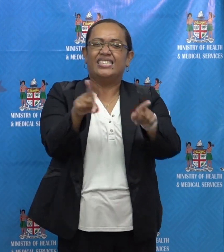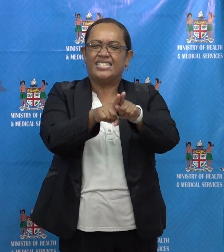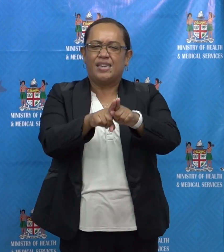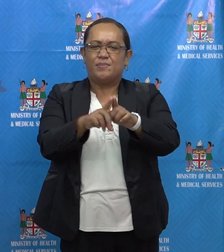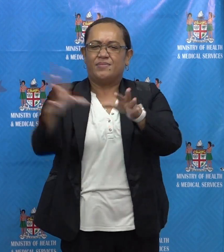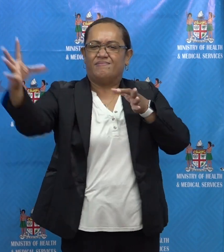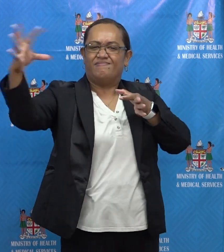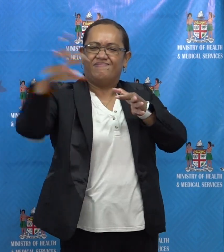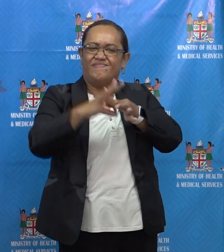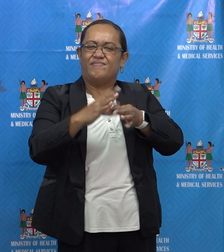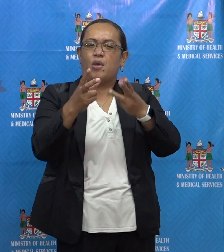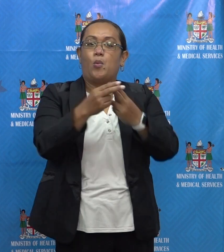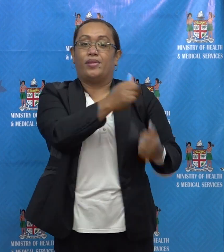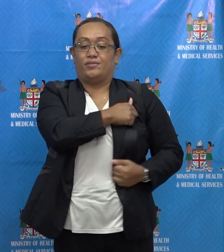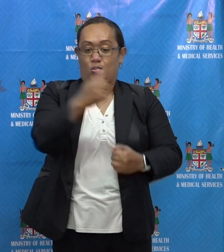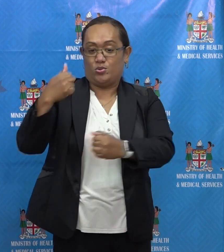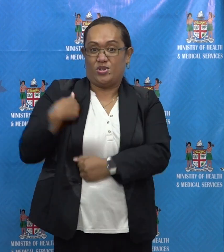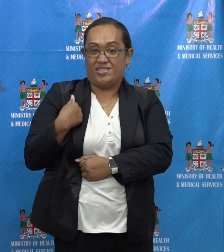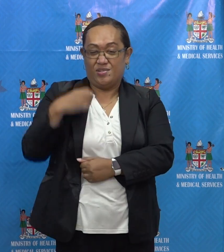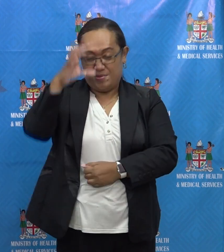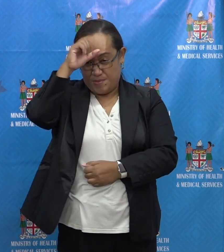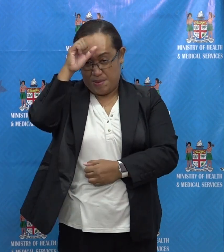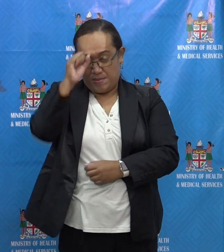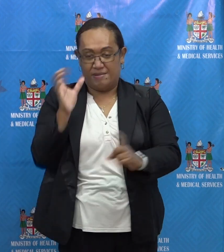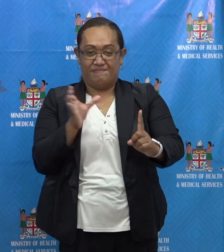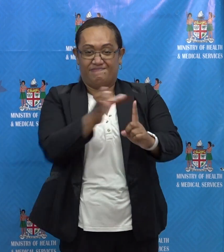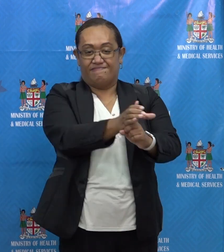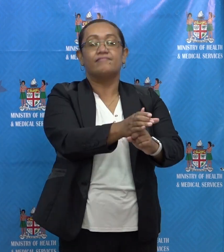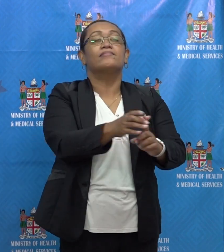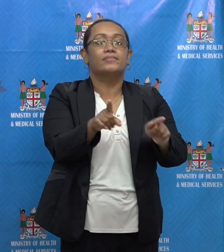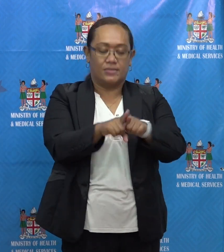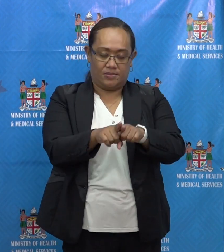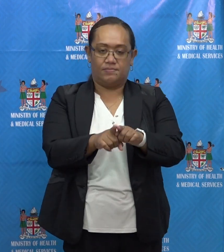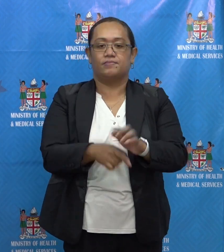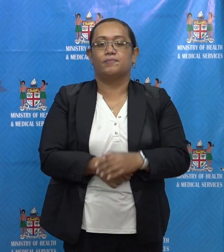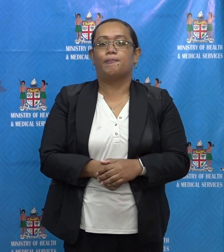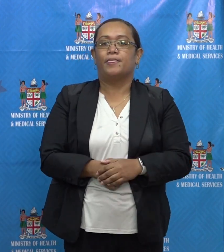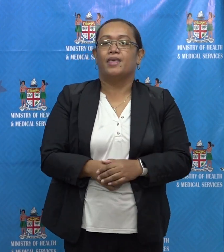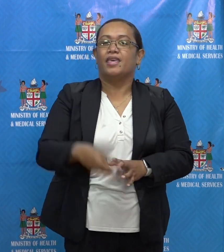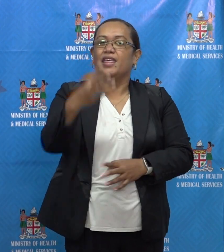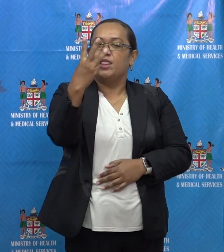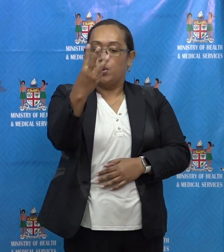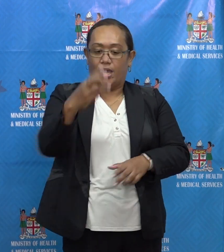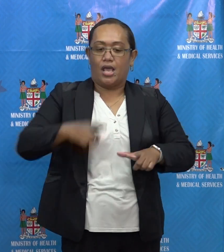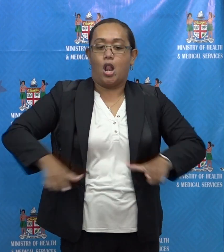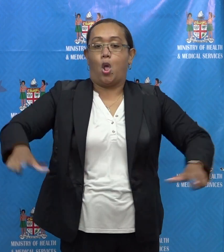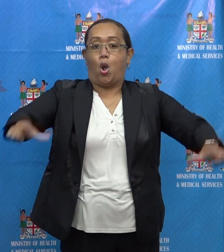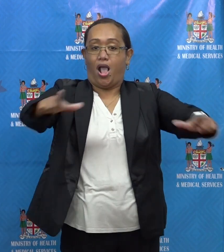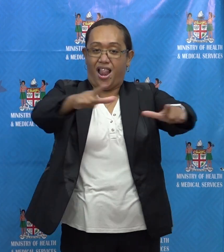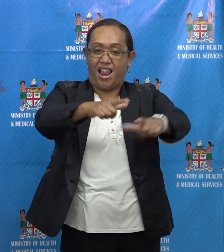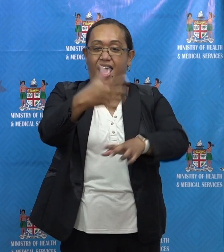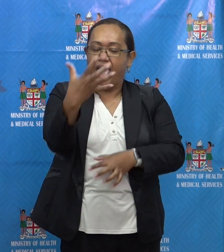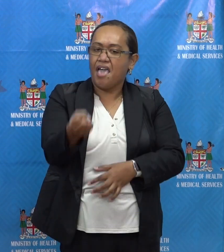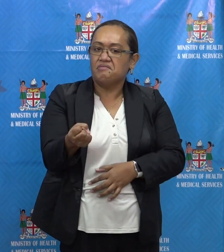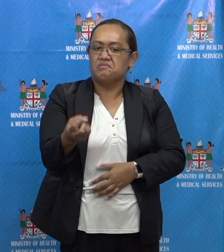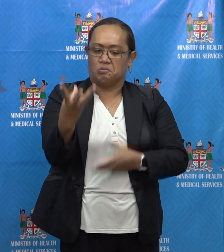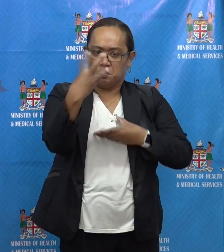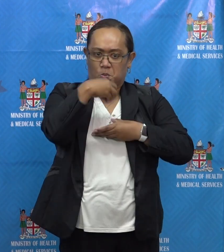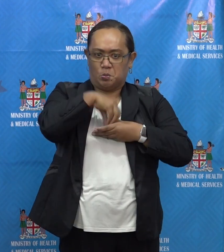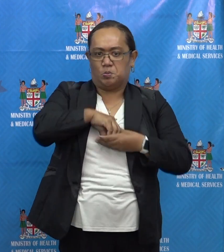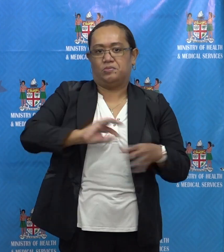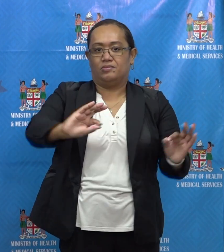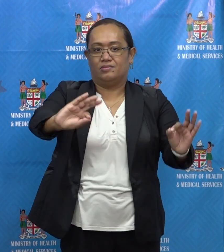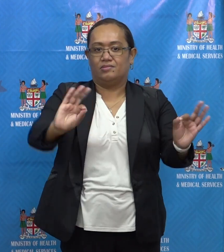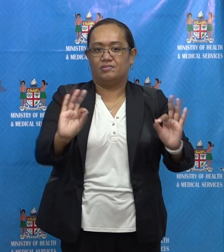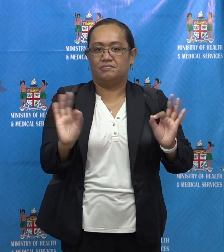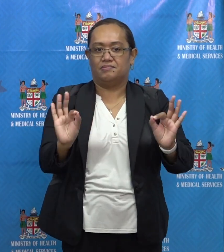who was infected while working in a border quarantine facility. 3 of these latest local cases were not infectious while they were in the community,